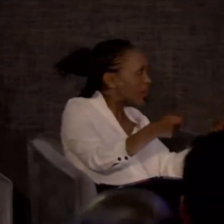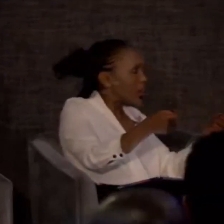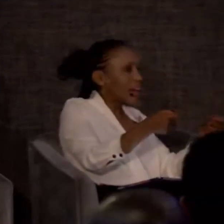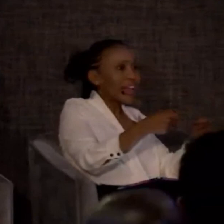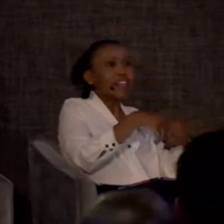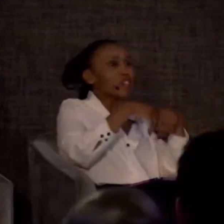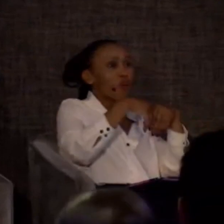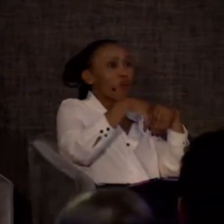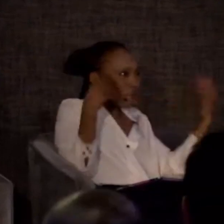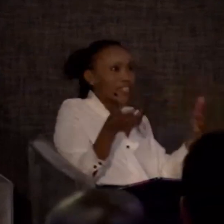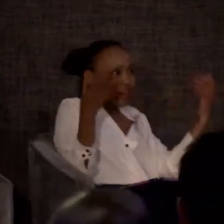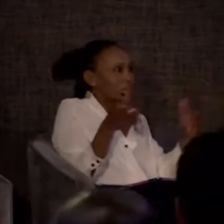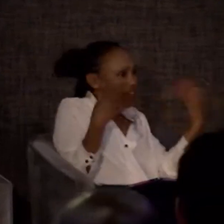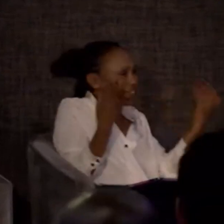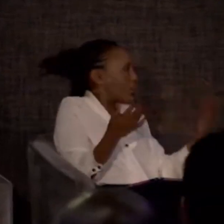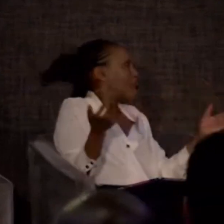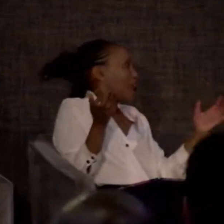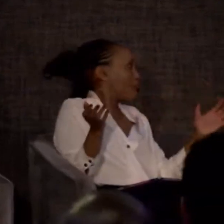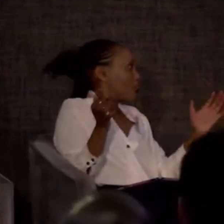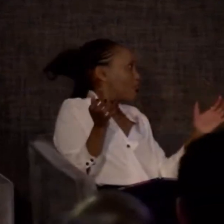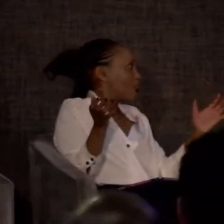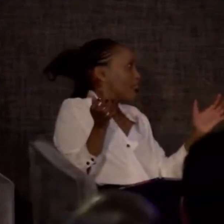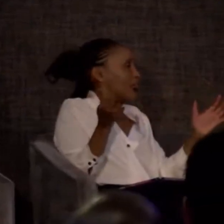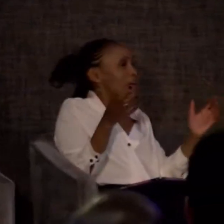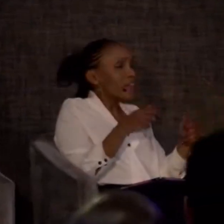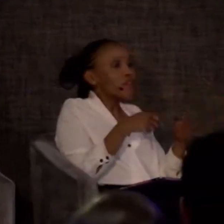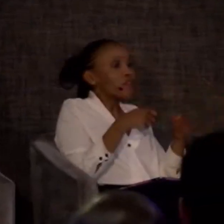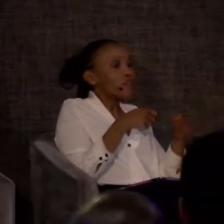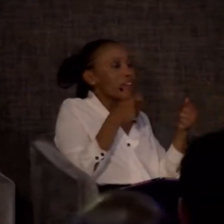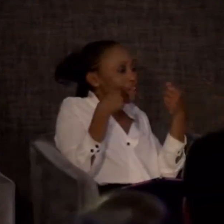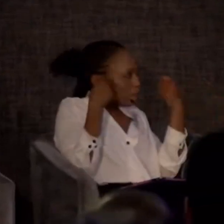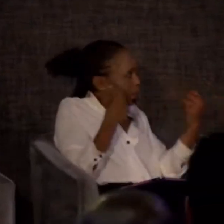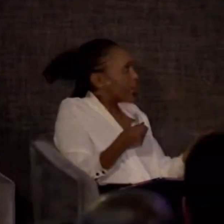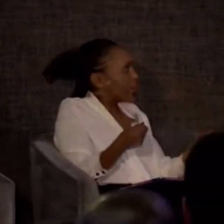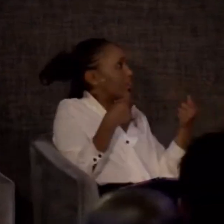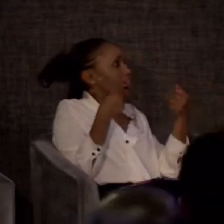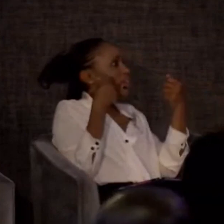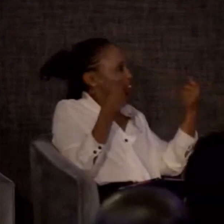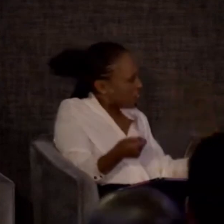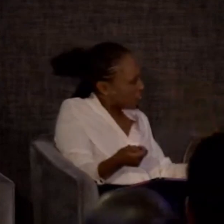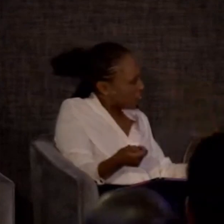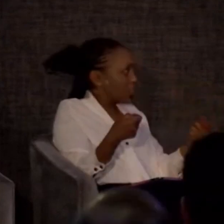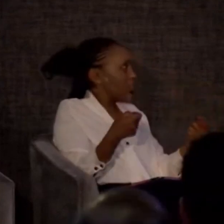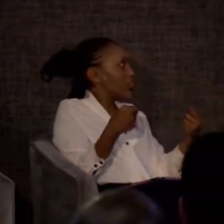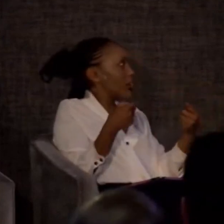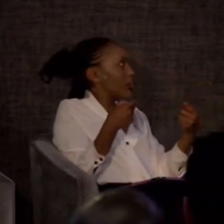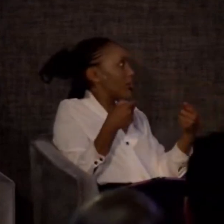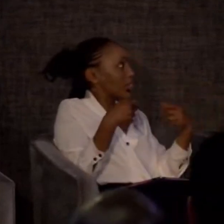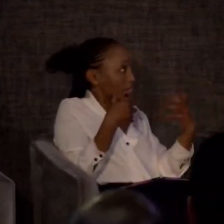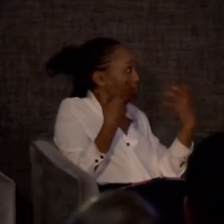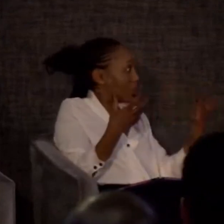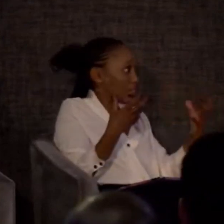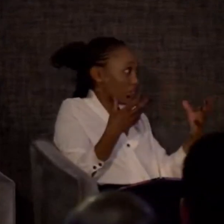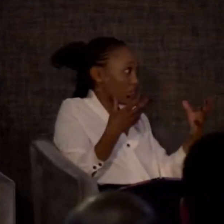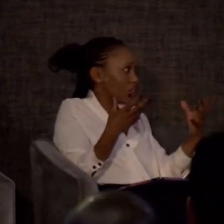something? And there's always something that someone can do, right? And then they feel like that they've earned it.